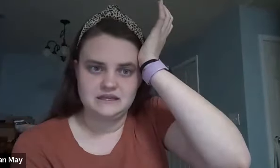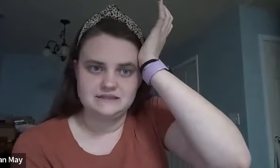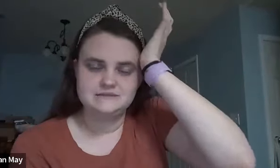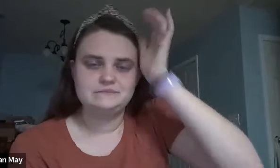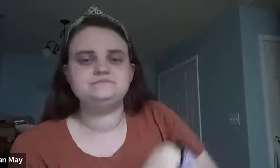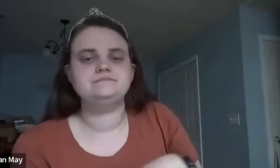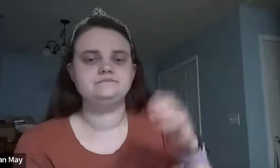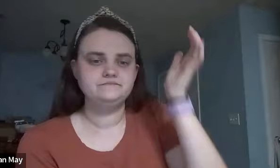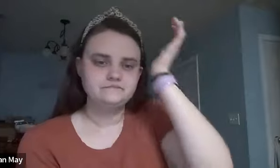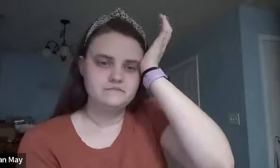lettuce.